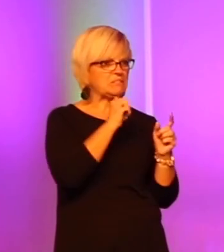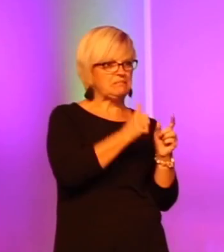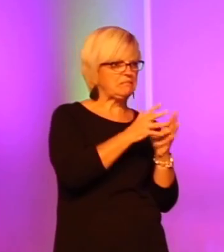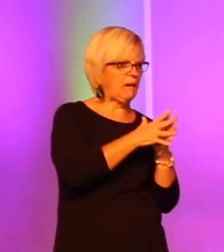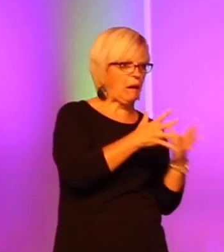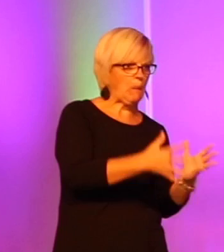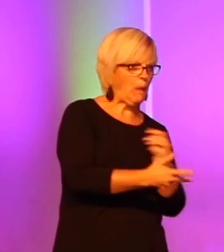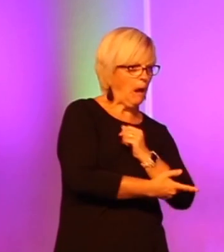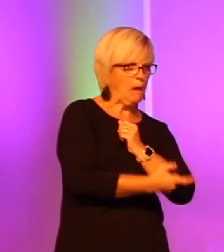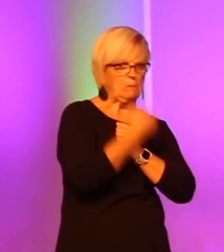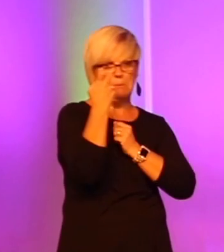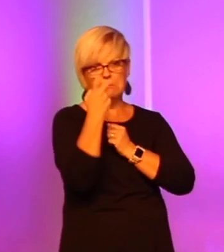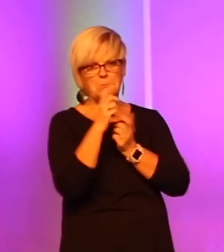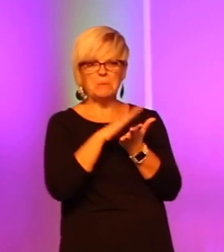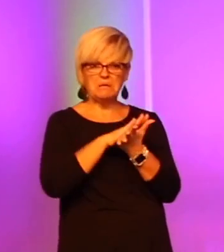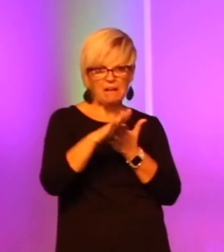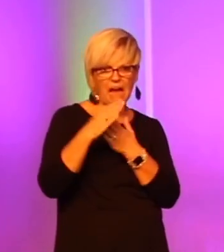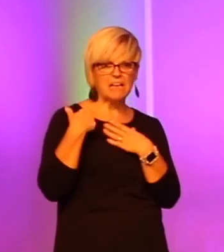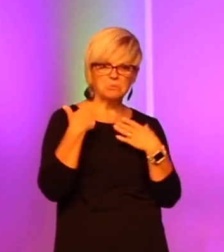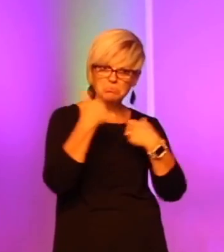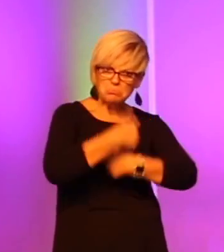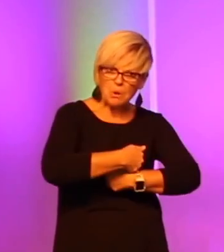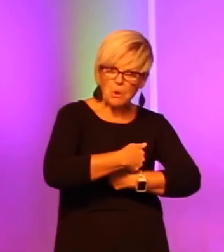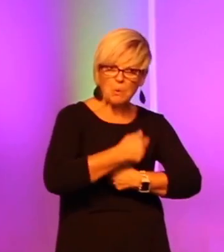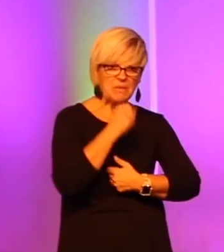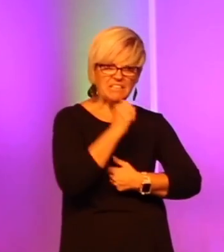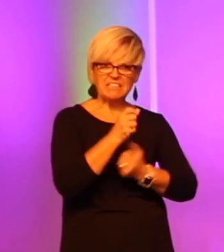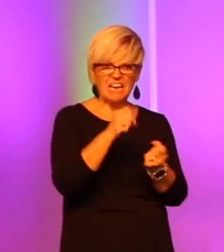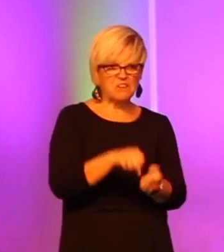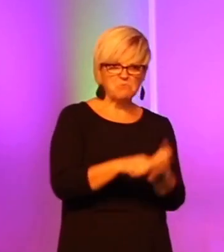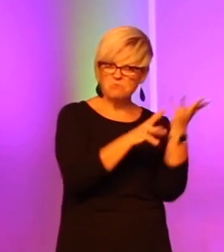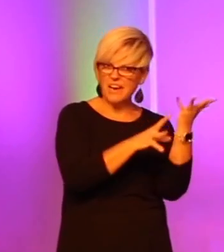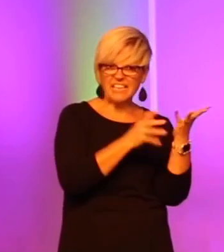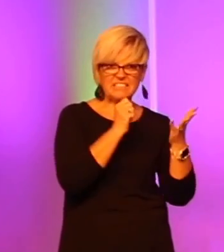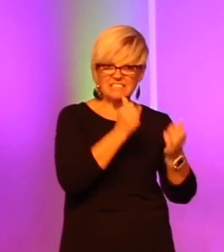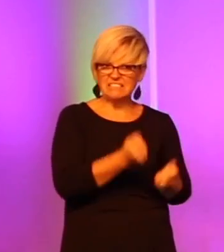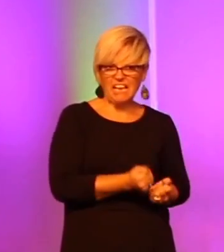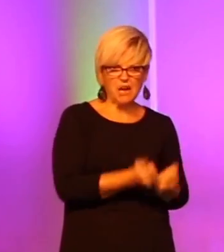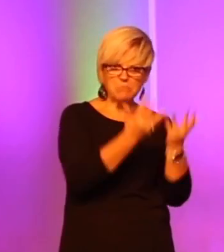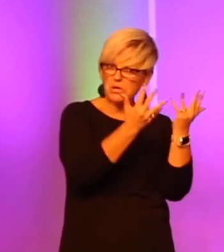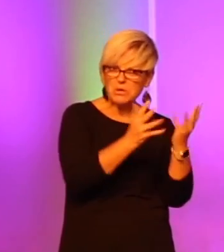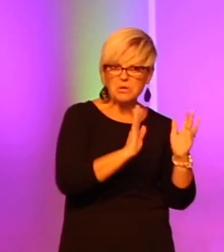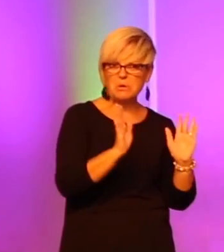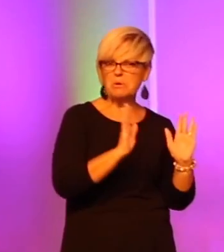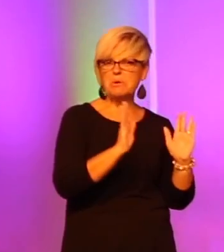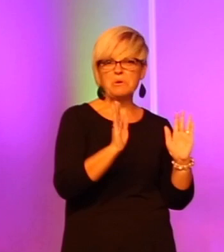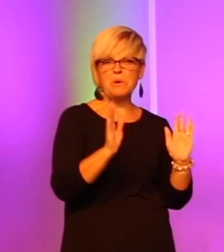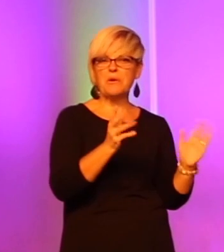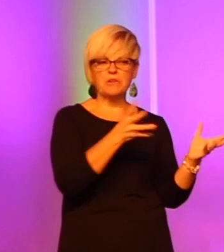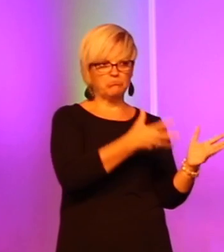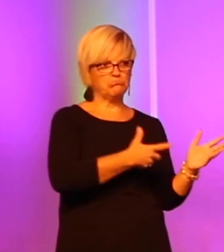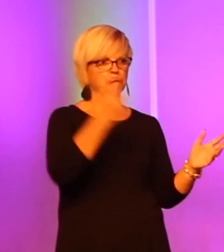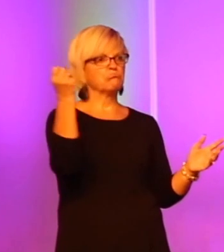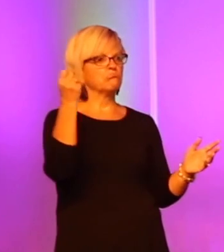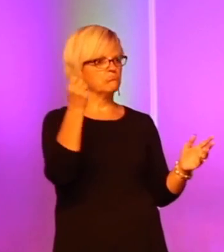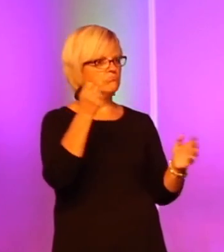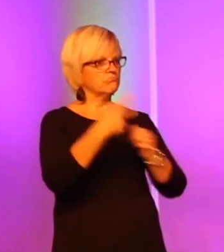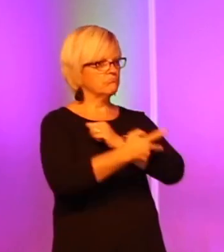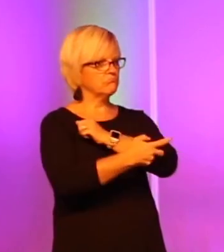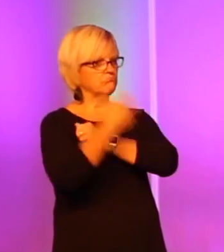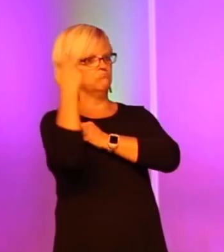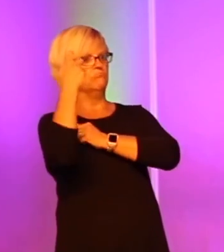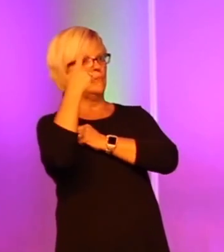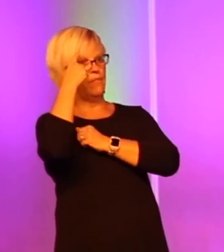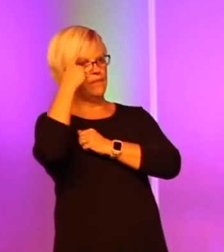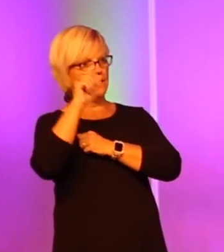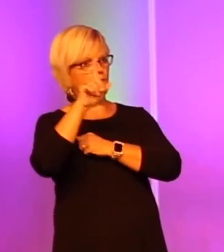get rich. It's a nice robe. We're just going to waste it. We're just going to burn it to the ground. I don't think so. And so he takes it. And he would think, well, it's only going to affect